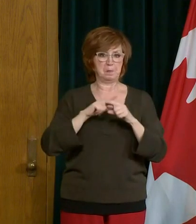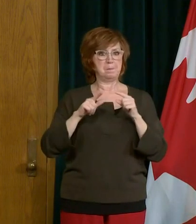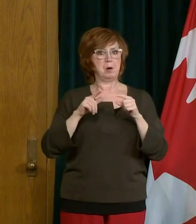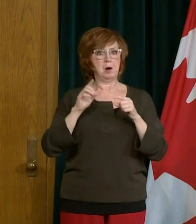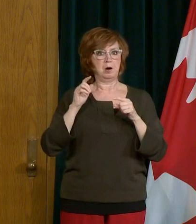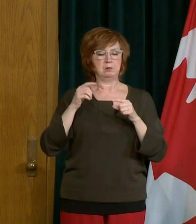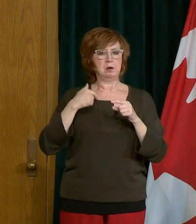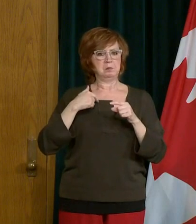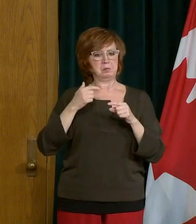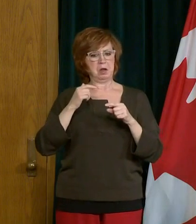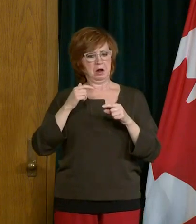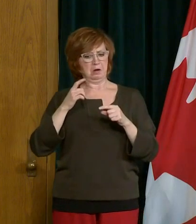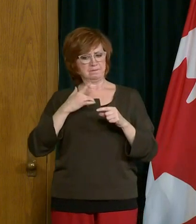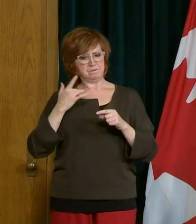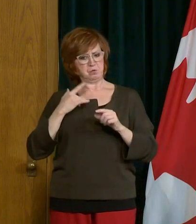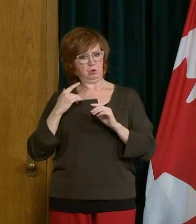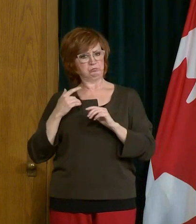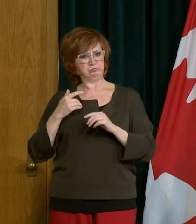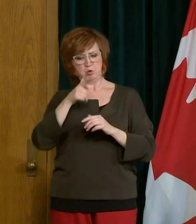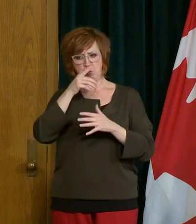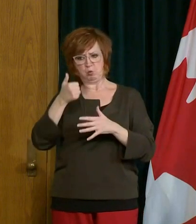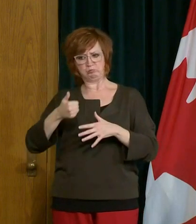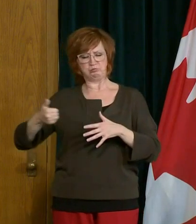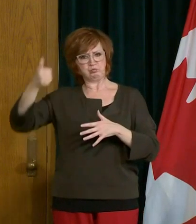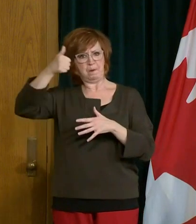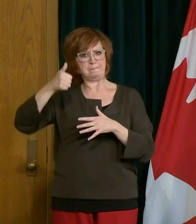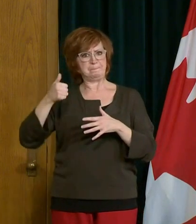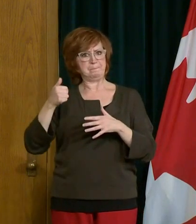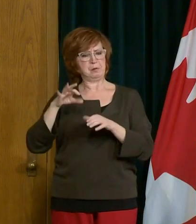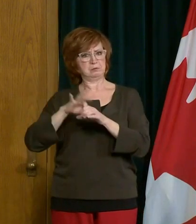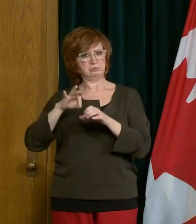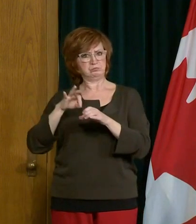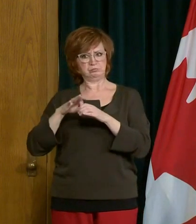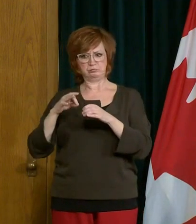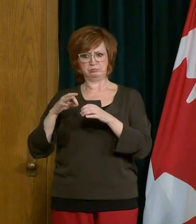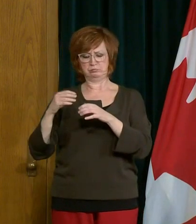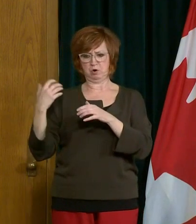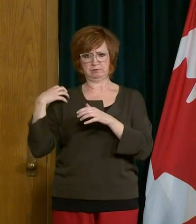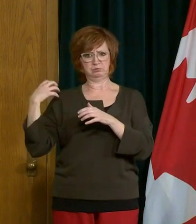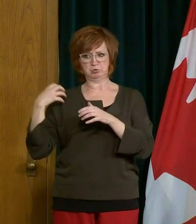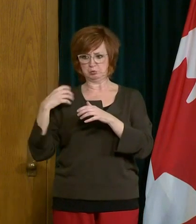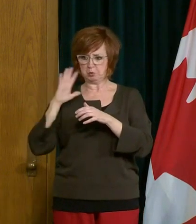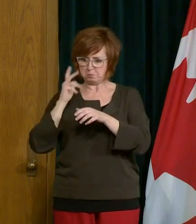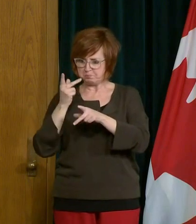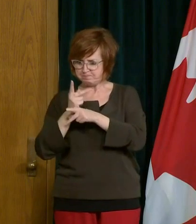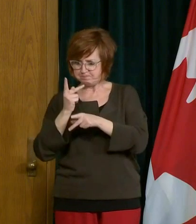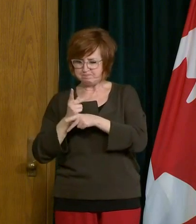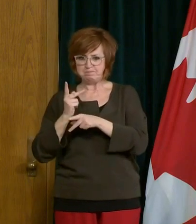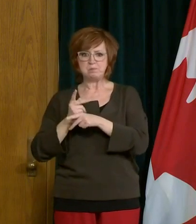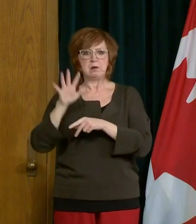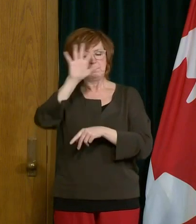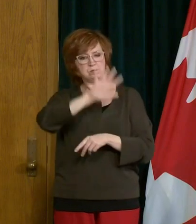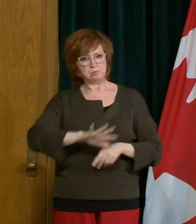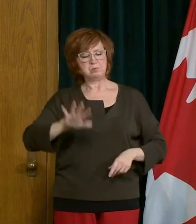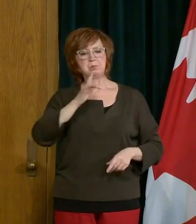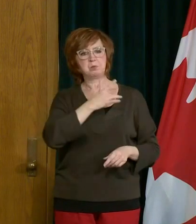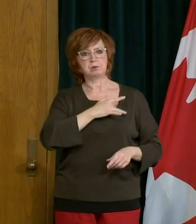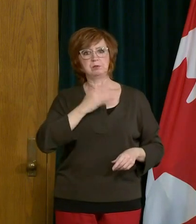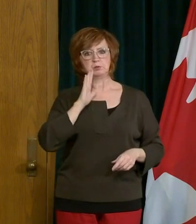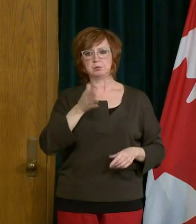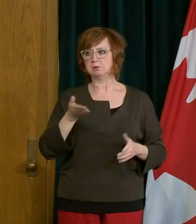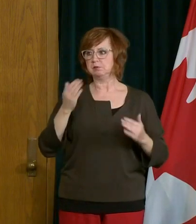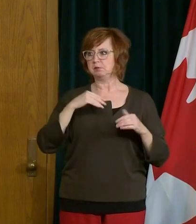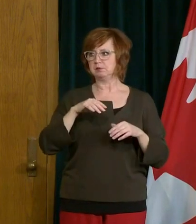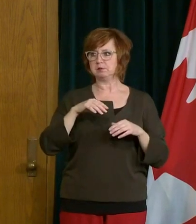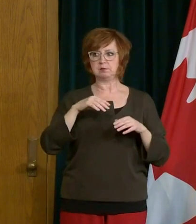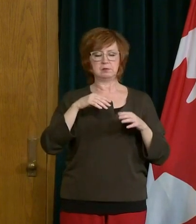will ensure that we are able to conduct that election in a very safe manner across this province. We'll take our next